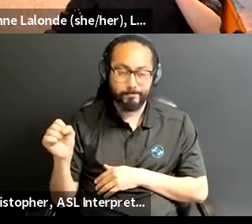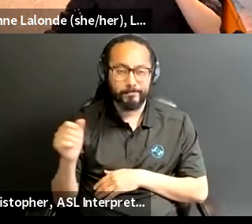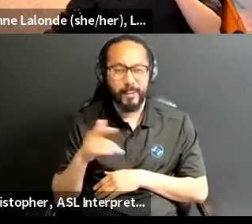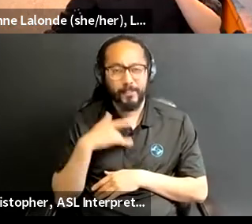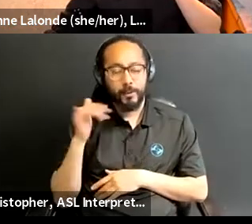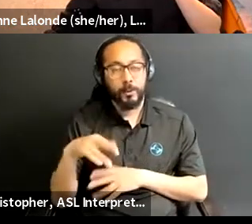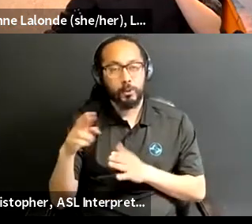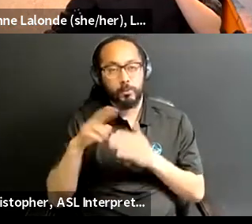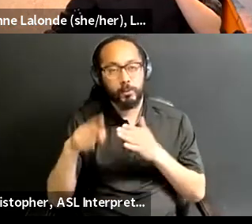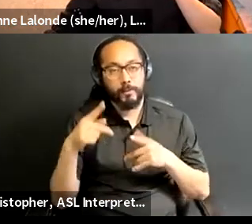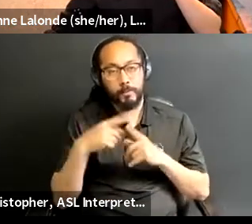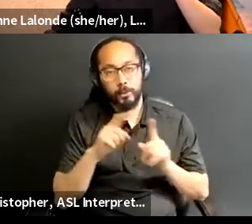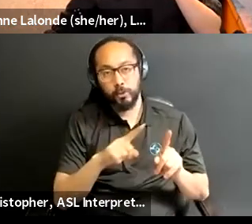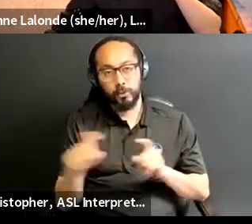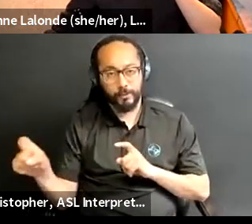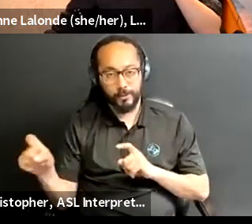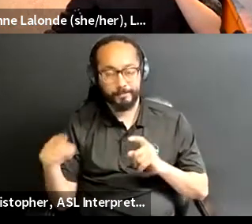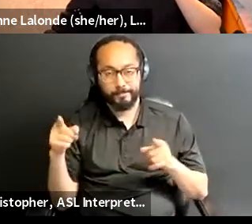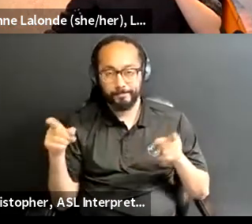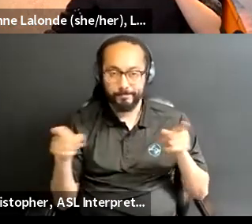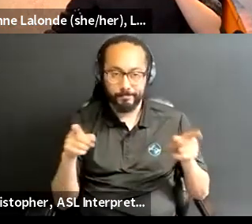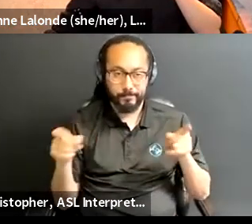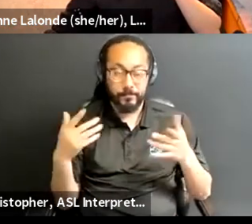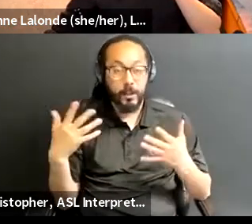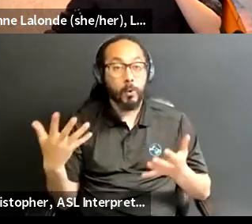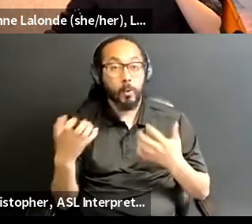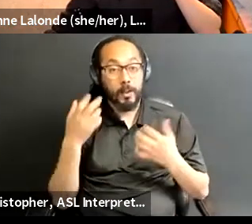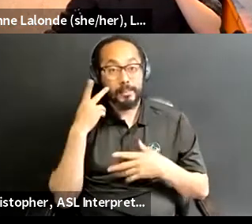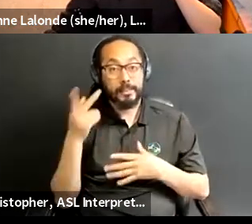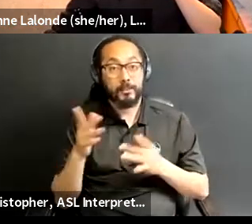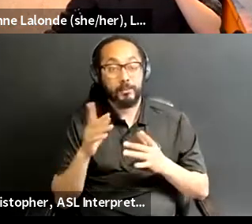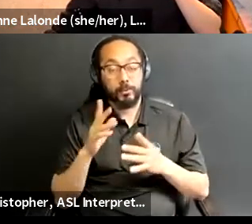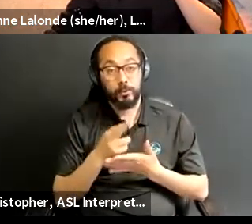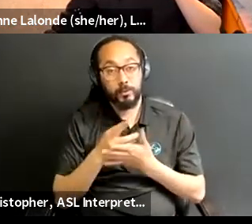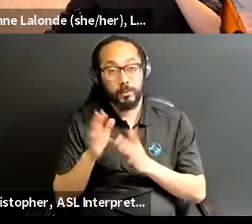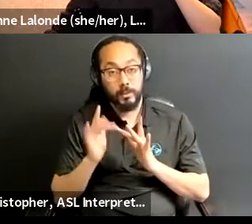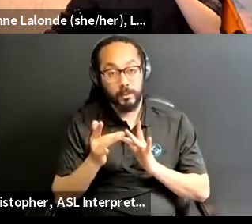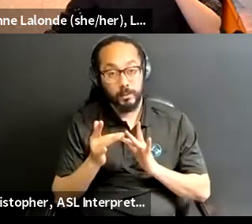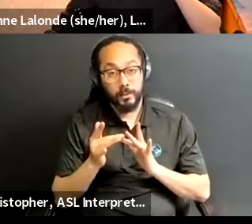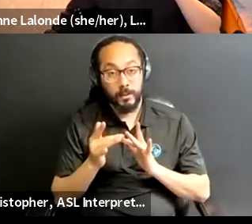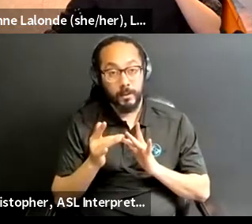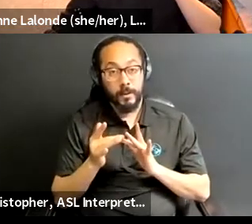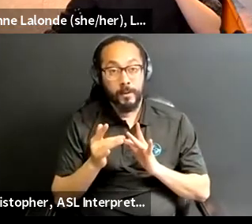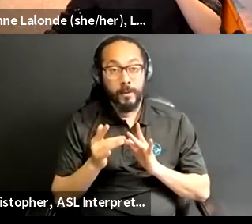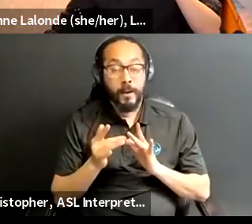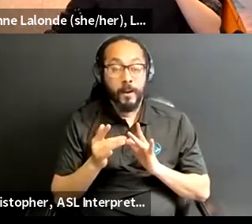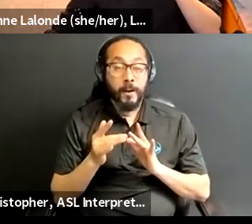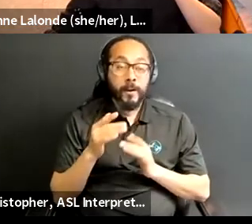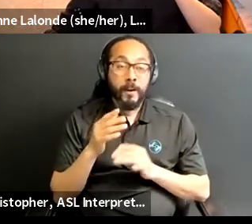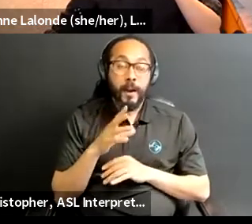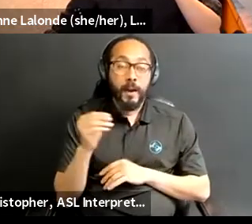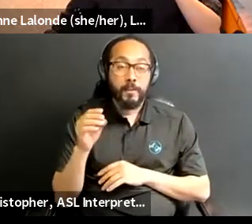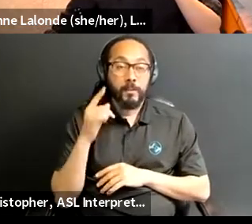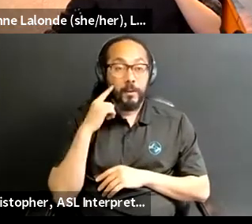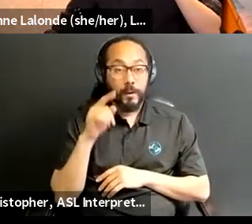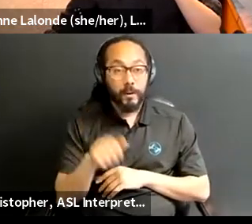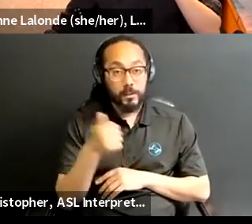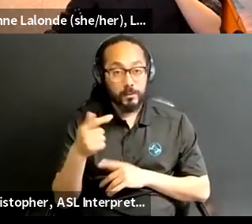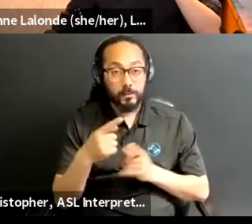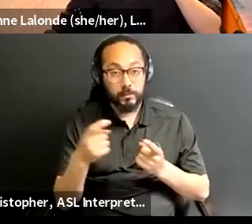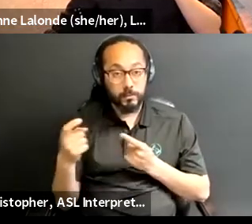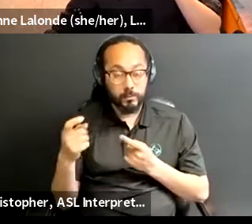from our survey, is both that they want to see resources online, and I would say in terms of the other questions that we weren't able to